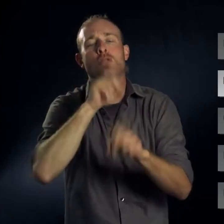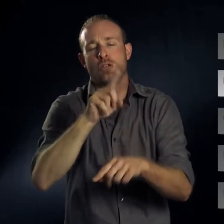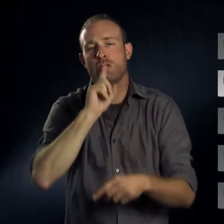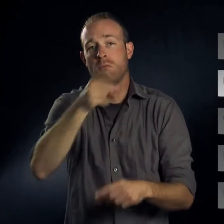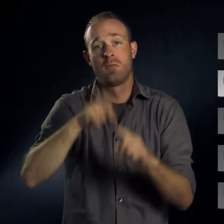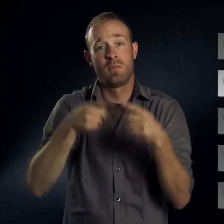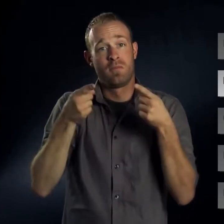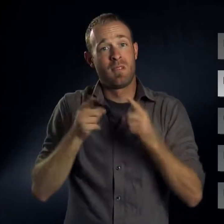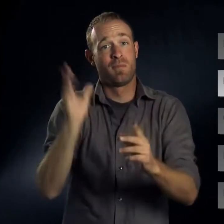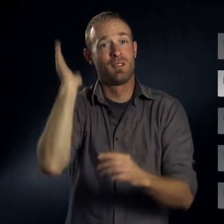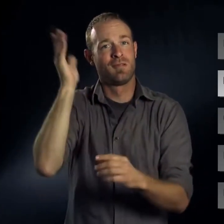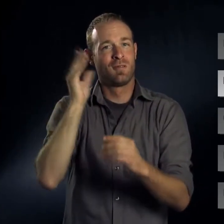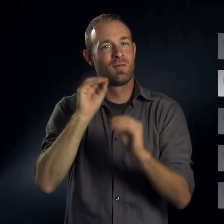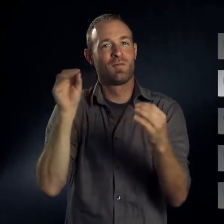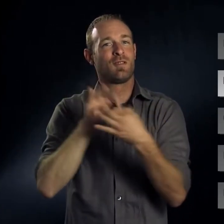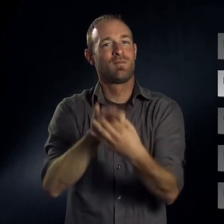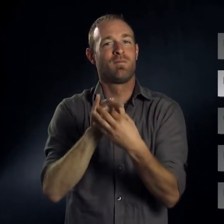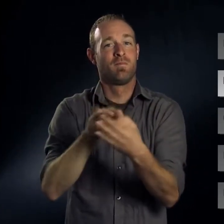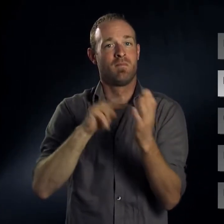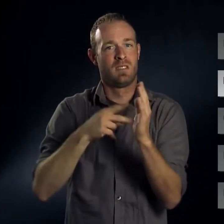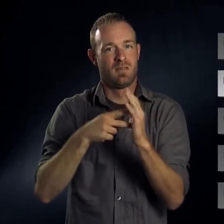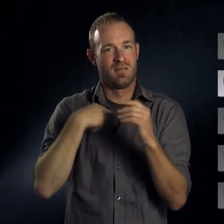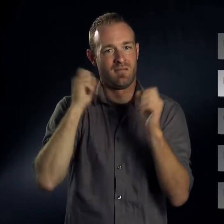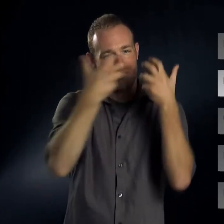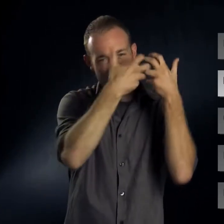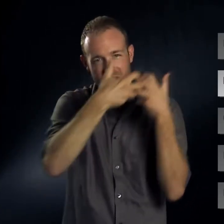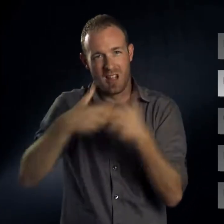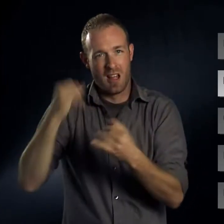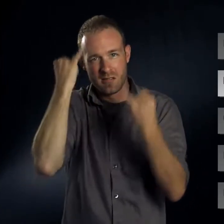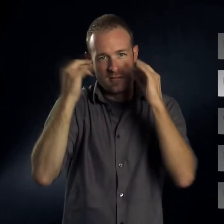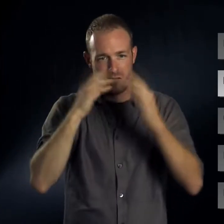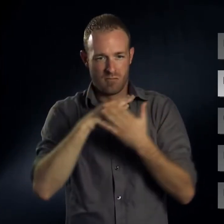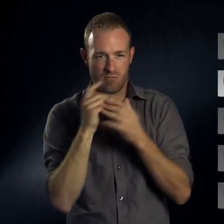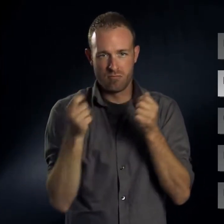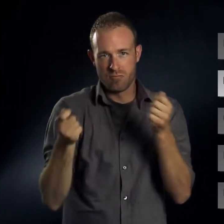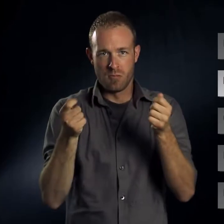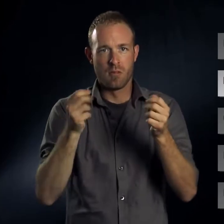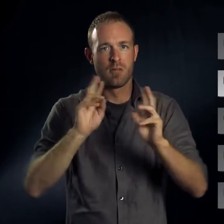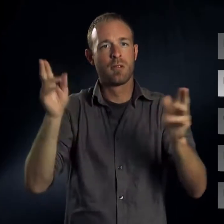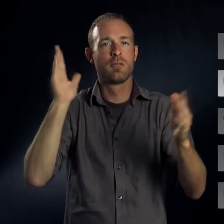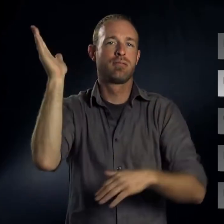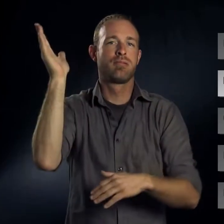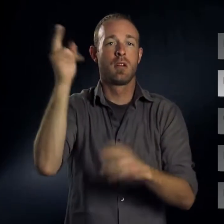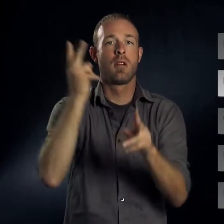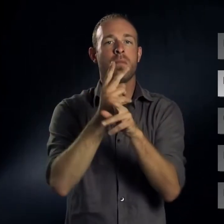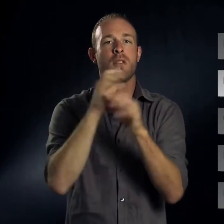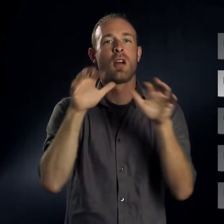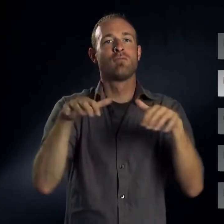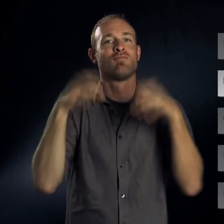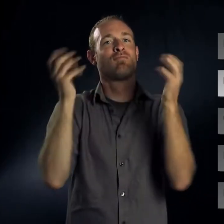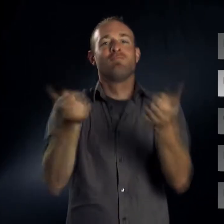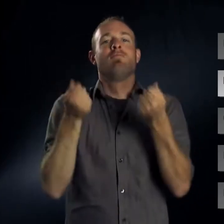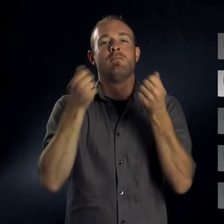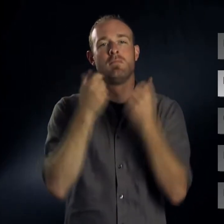time. Typically, questions are held to the end and not interrupted so that the ideas can be conveyed